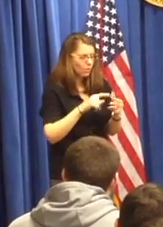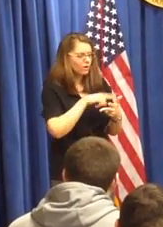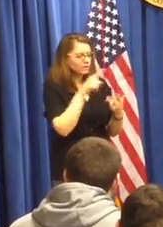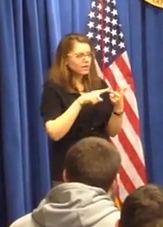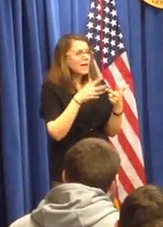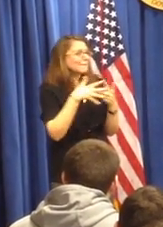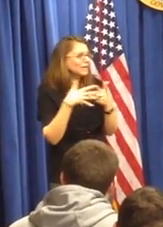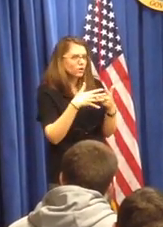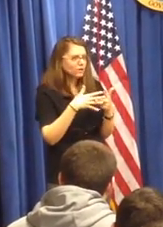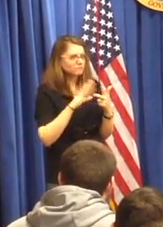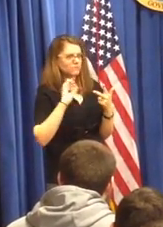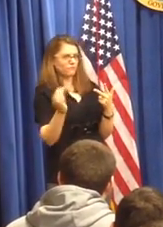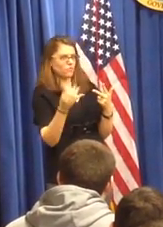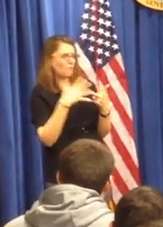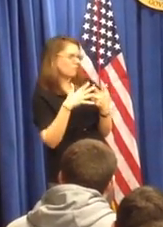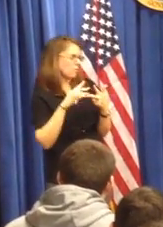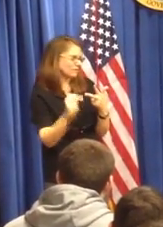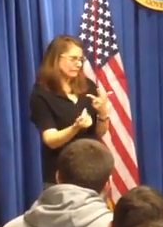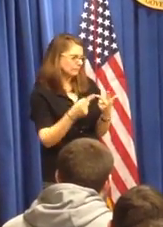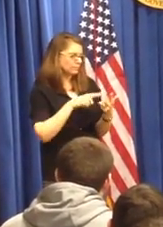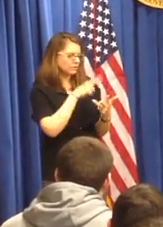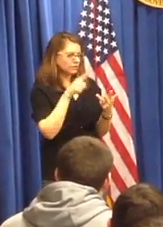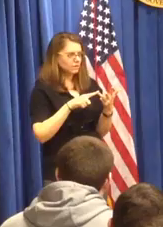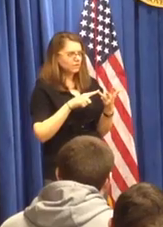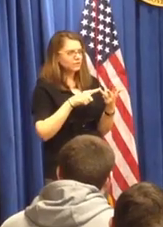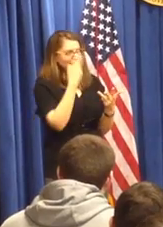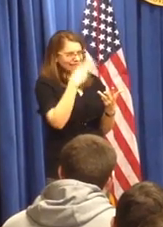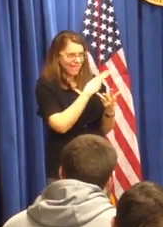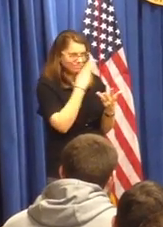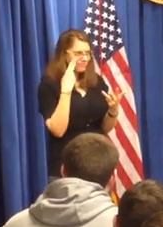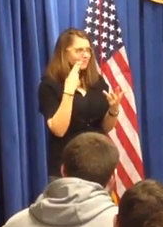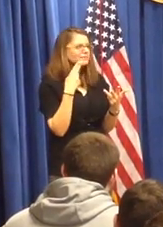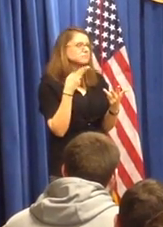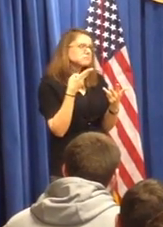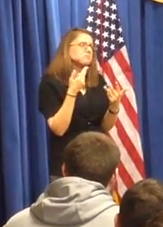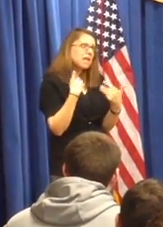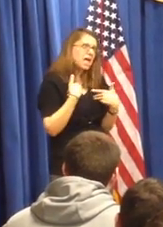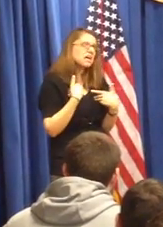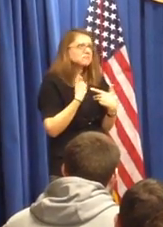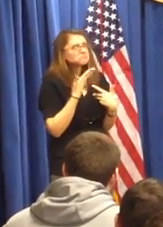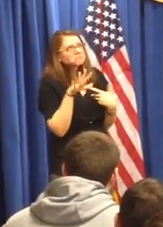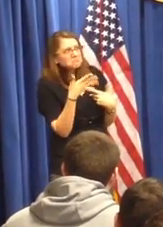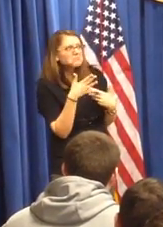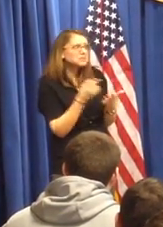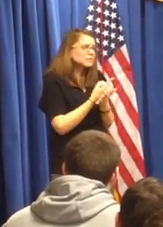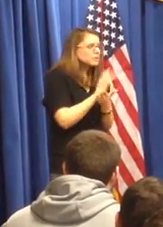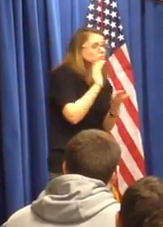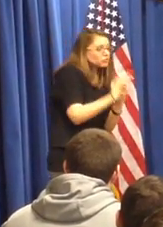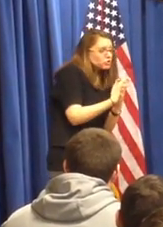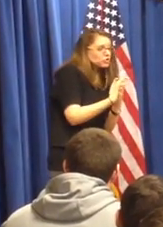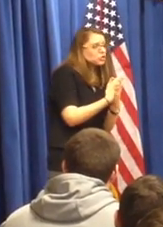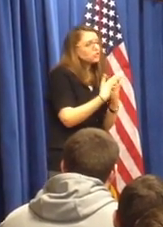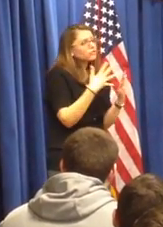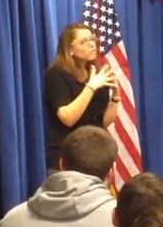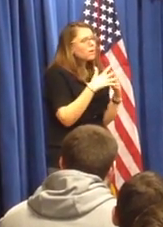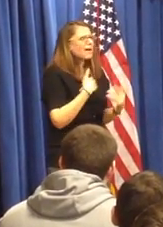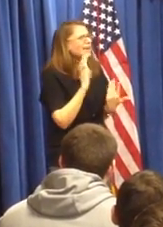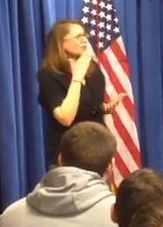American, which doesn't have a football team. We have Catholic, which has had, at times, a good football team. I think they,